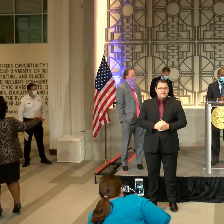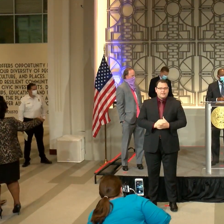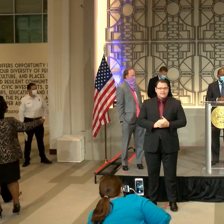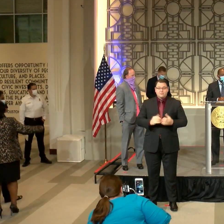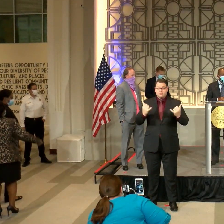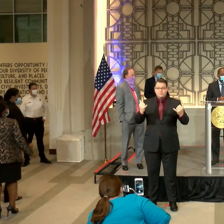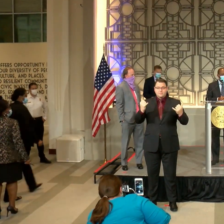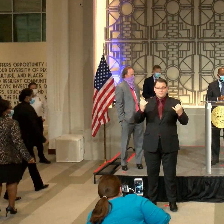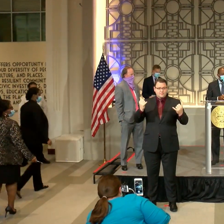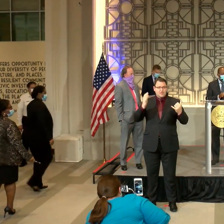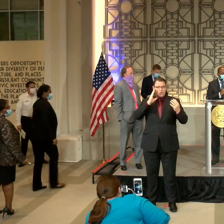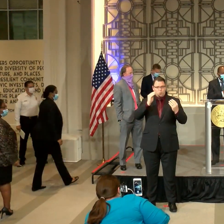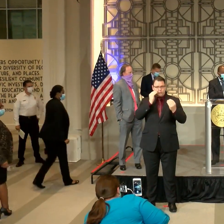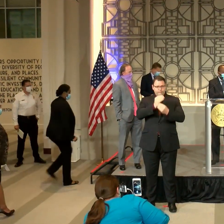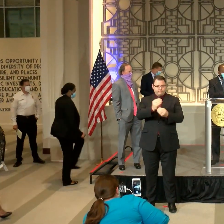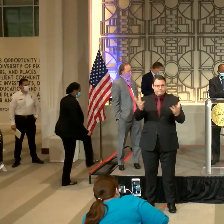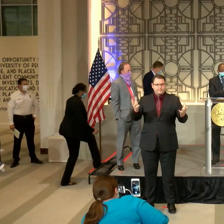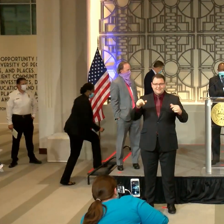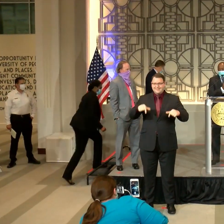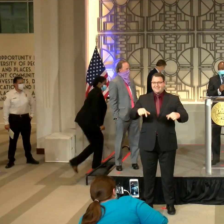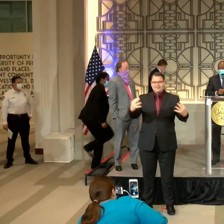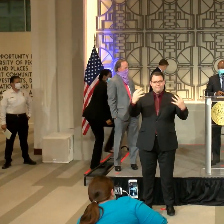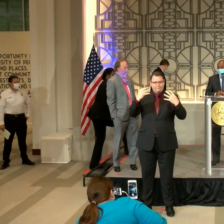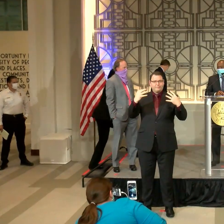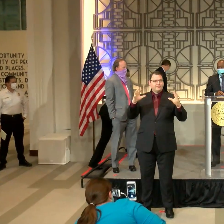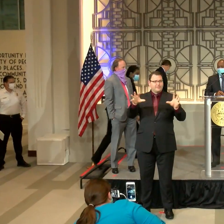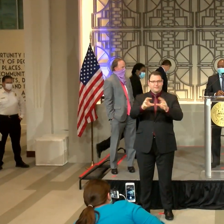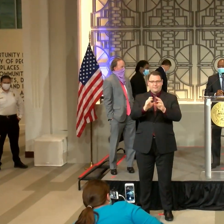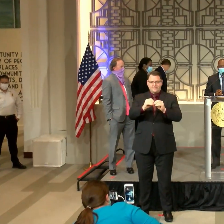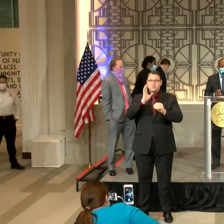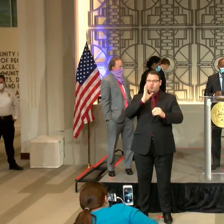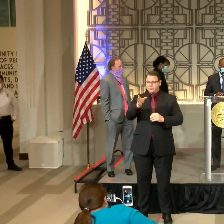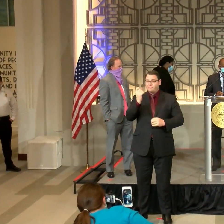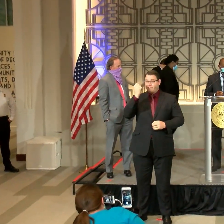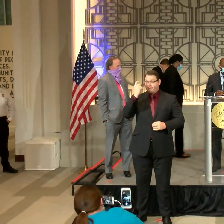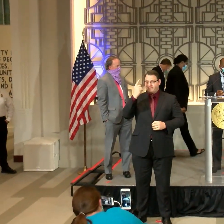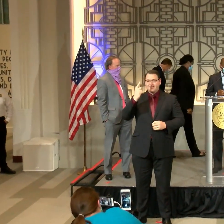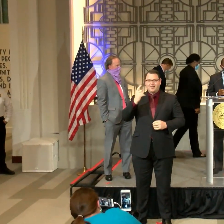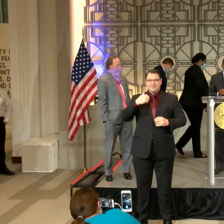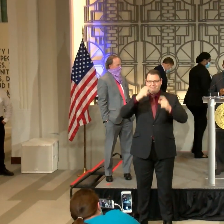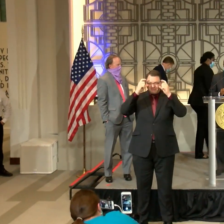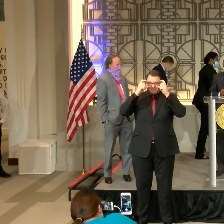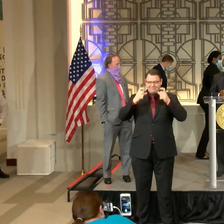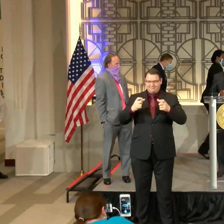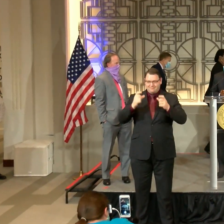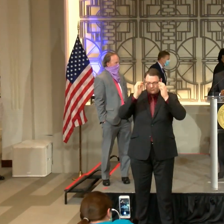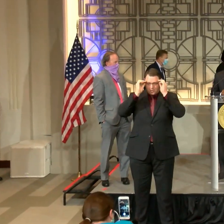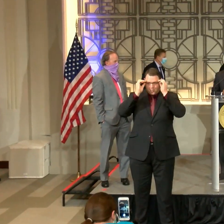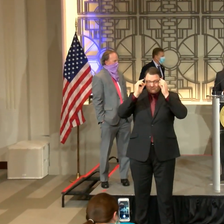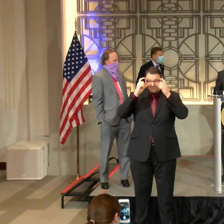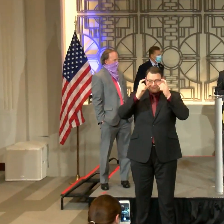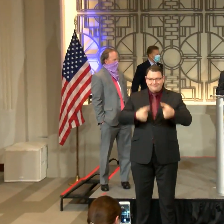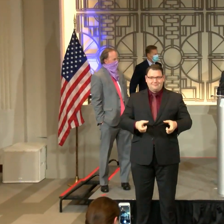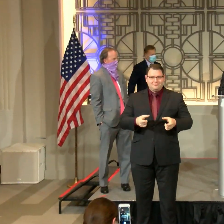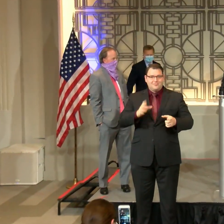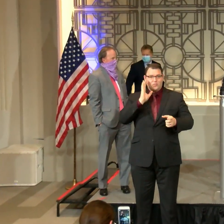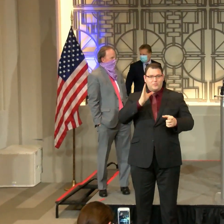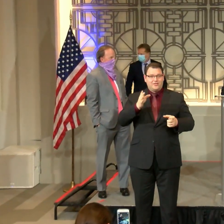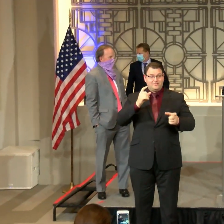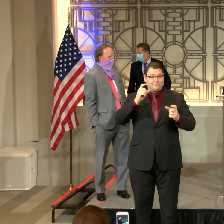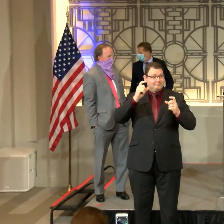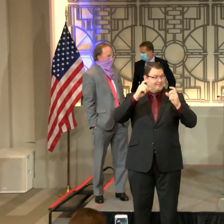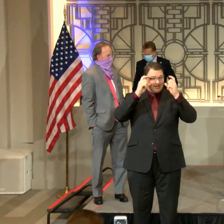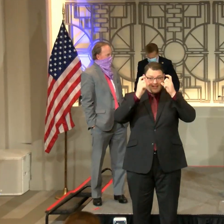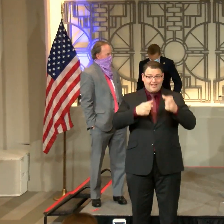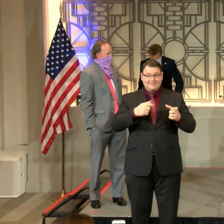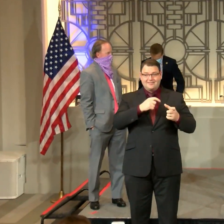do this press conference without these glasses. Um, they don't go with the new outfit